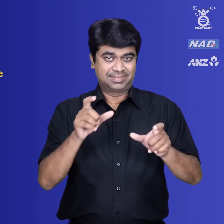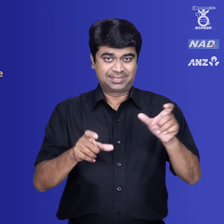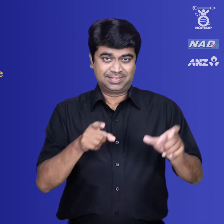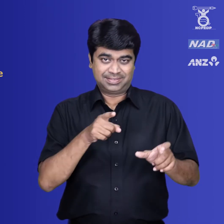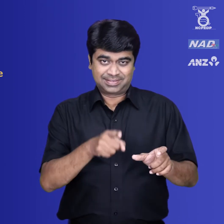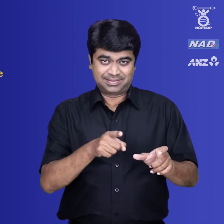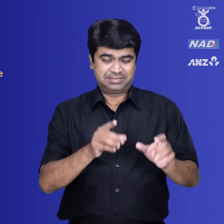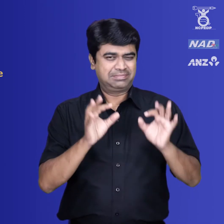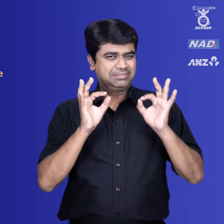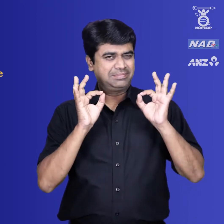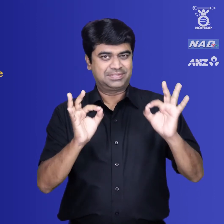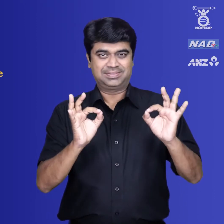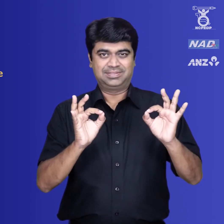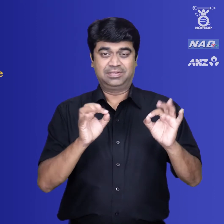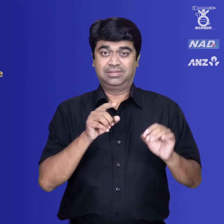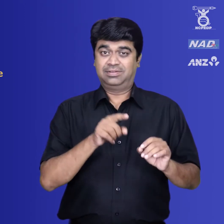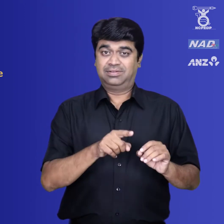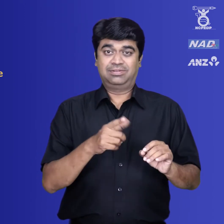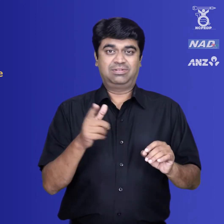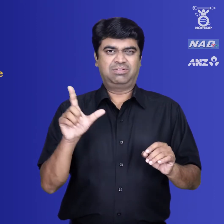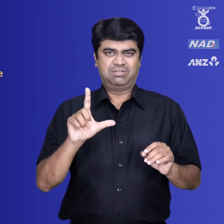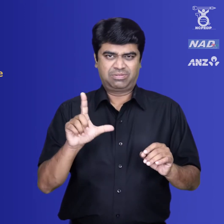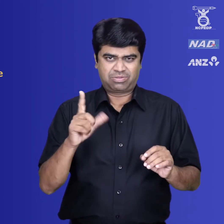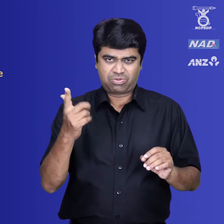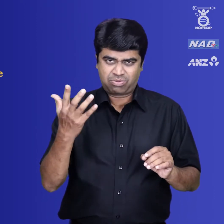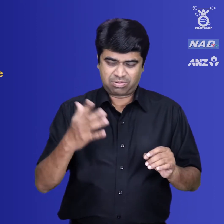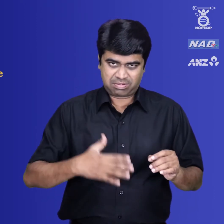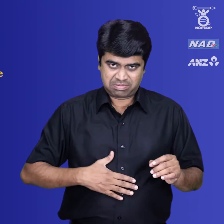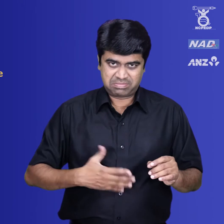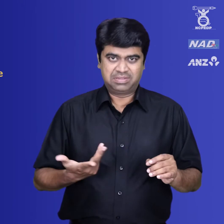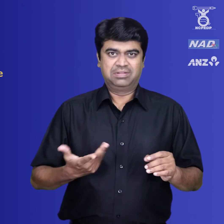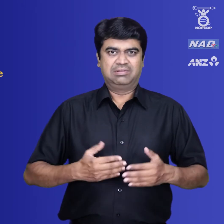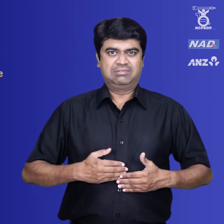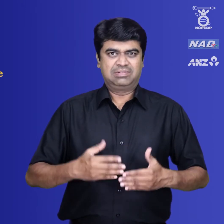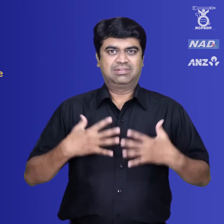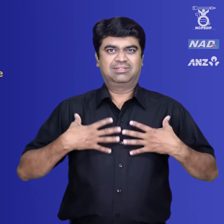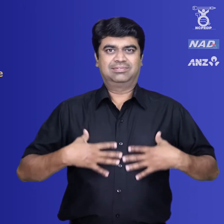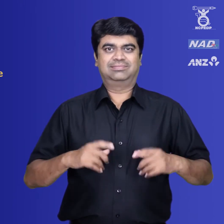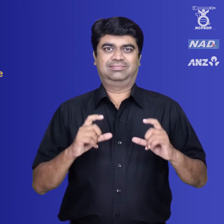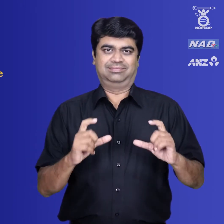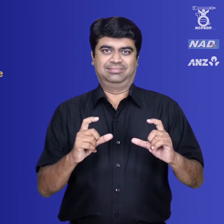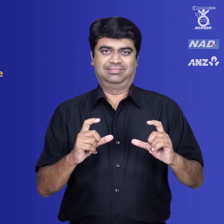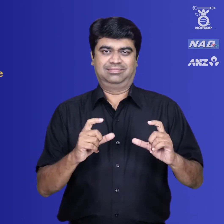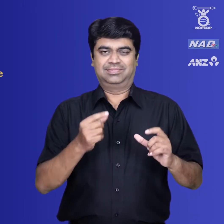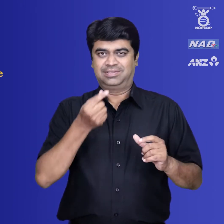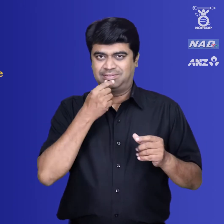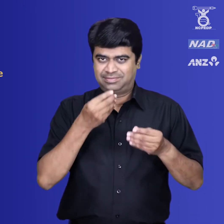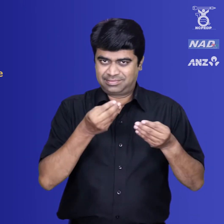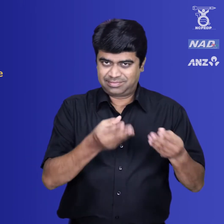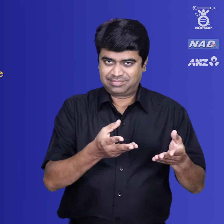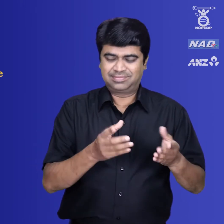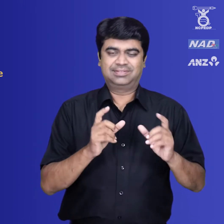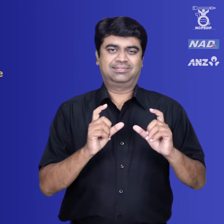sexual and reproductive health care, especially for women with disability.